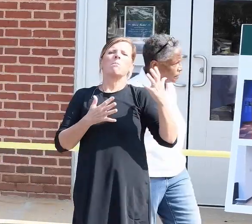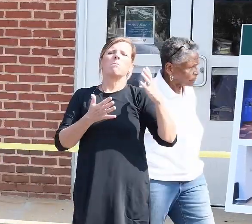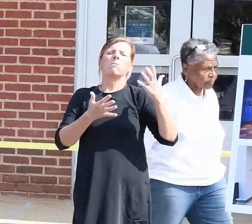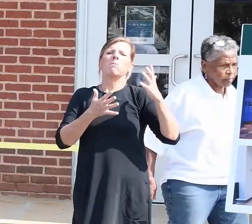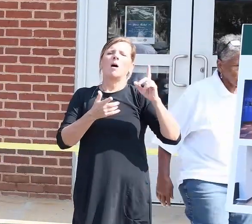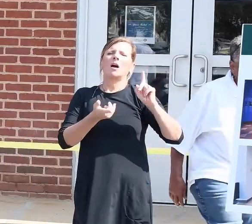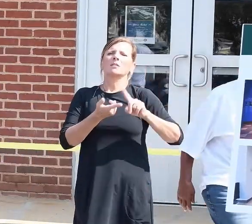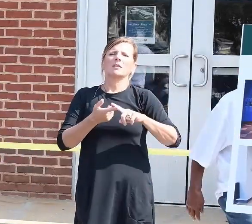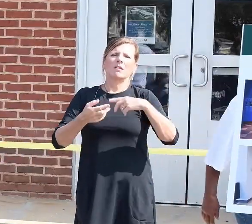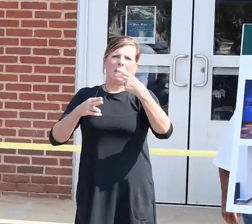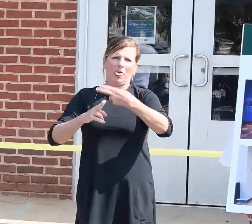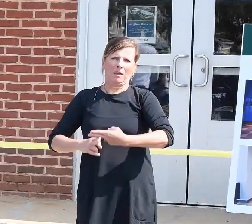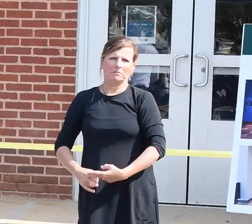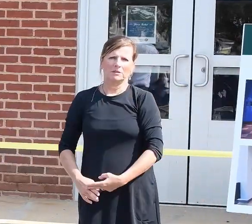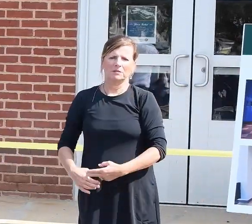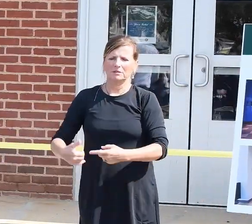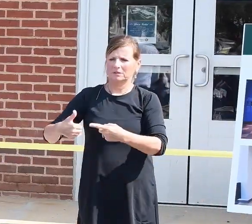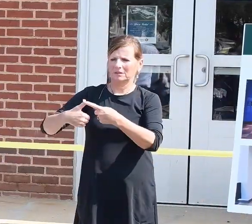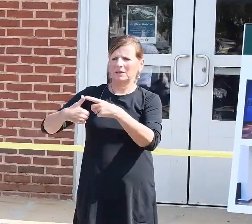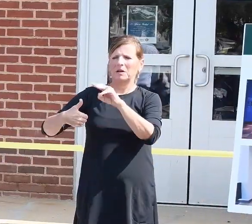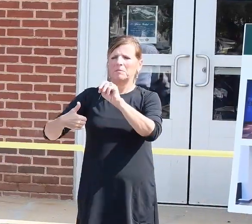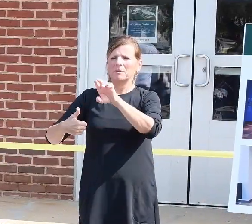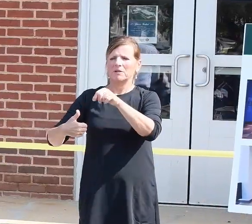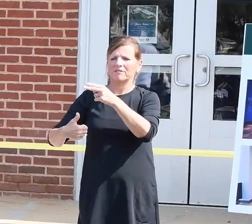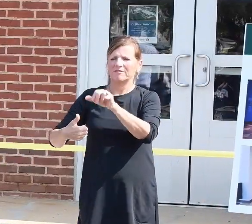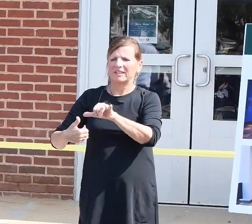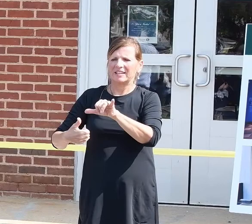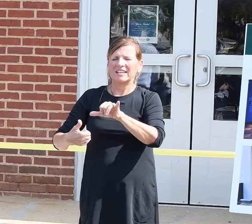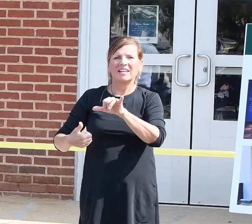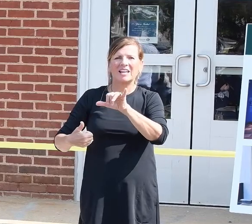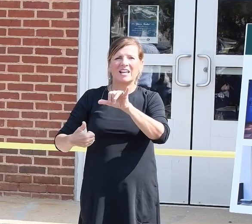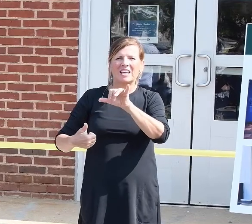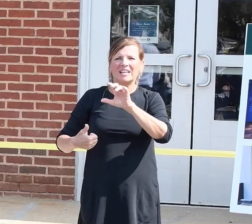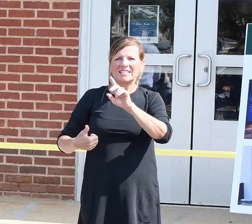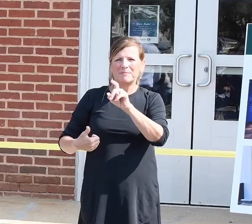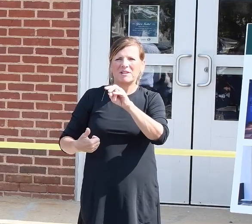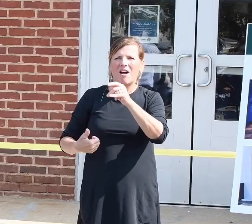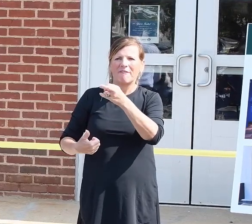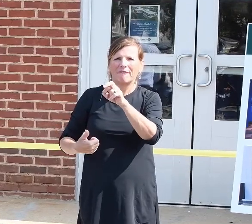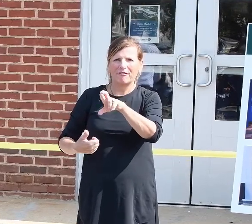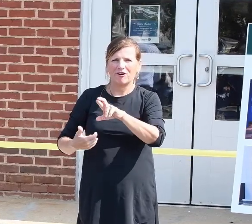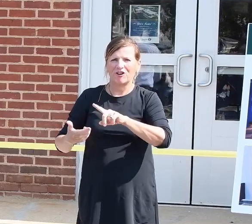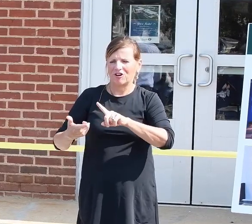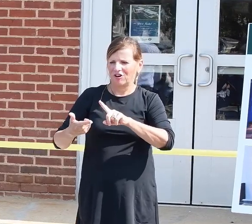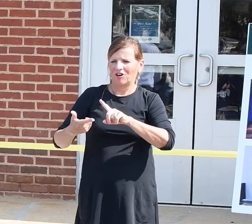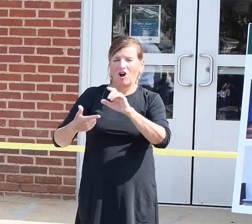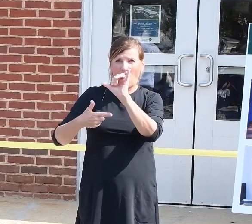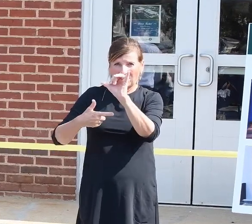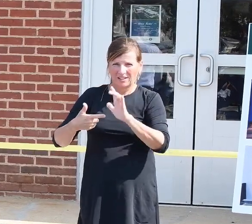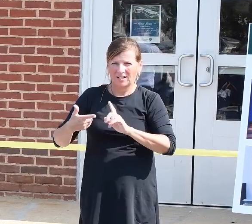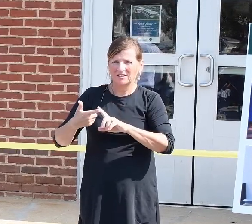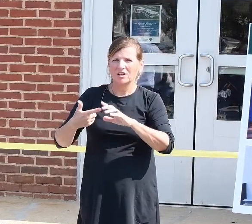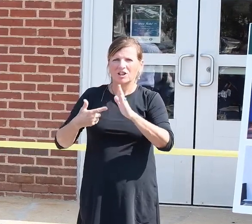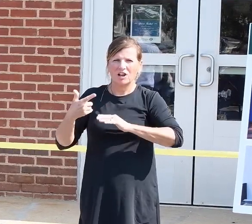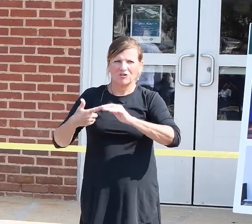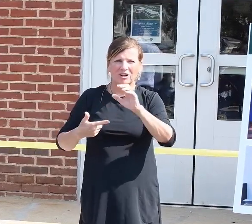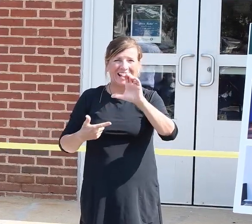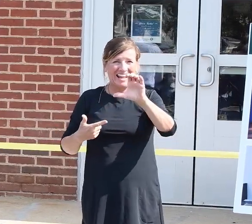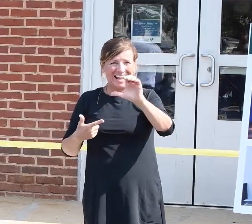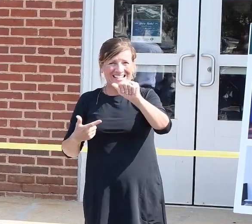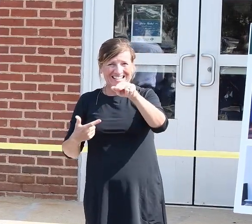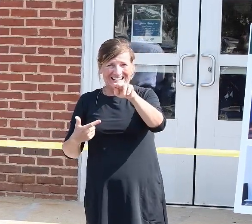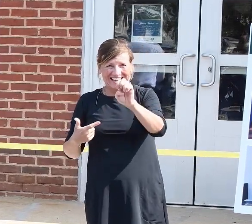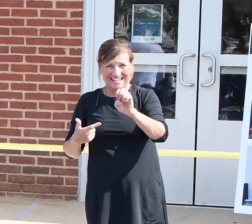I mention all their names. Murphy and Dittenhofer, our architects. Kane Construction, Inc., our contractor. If you're here, please raise your